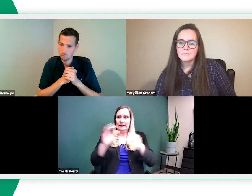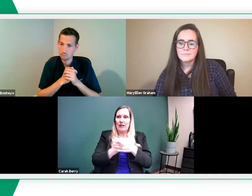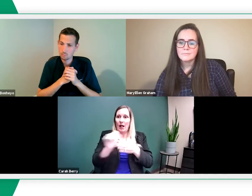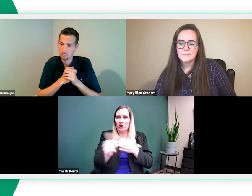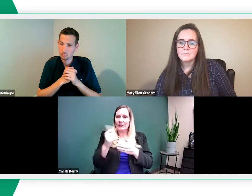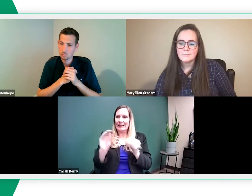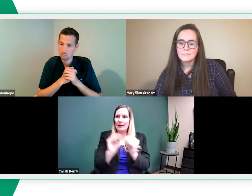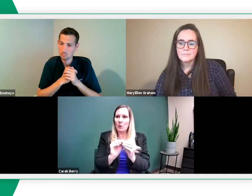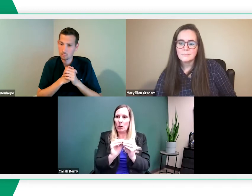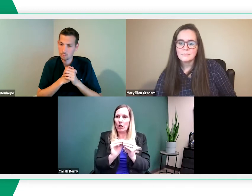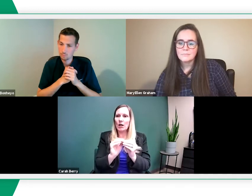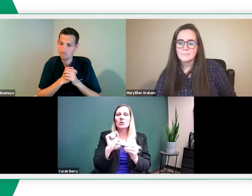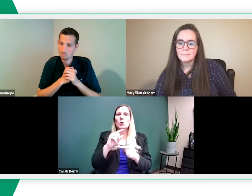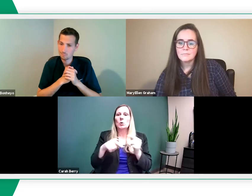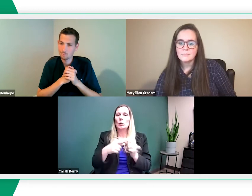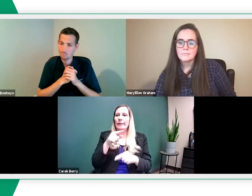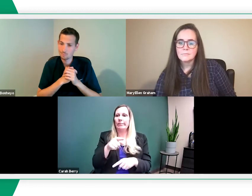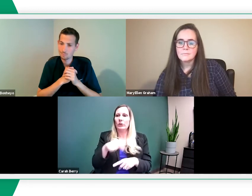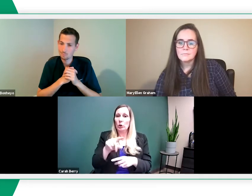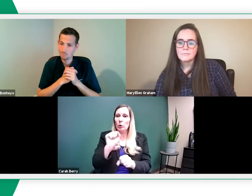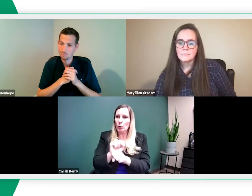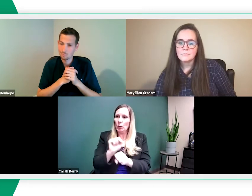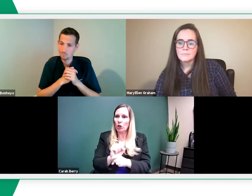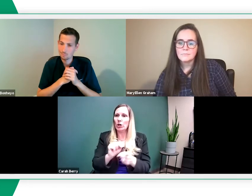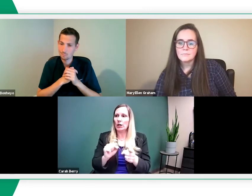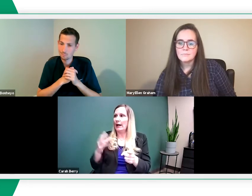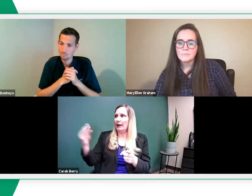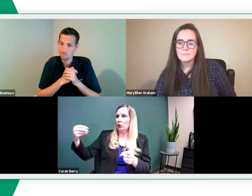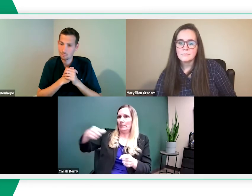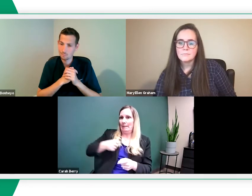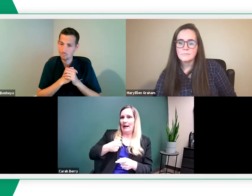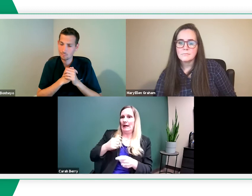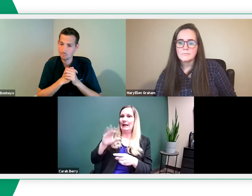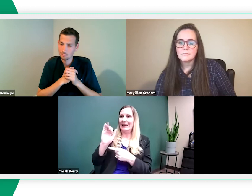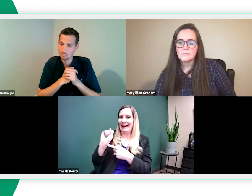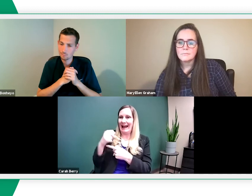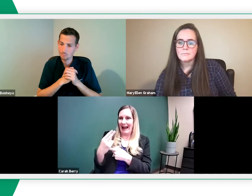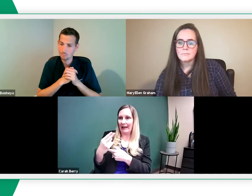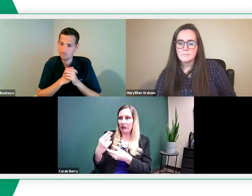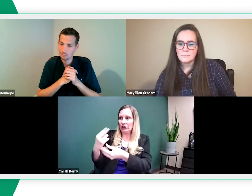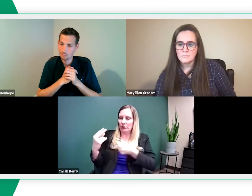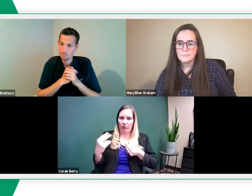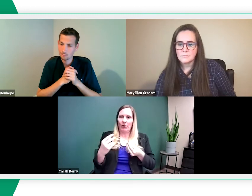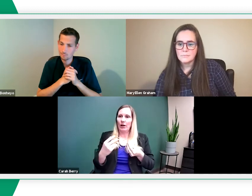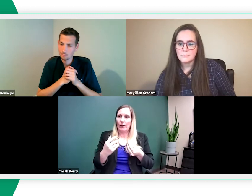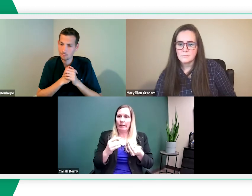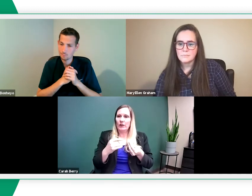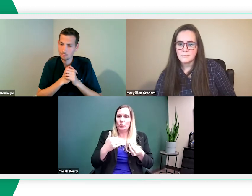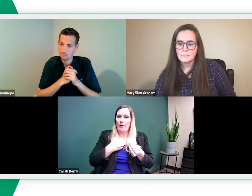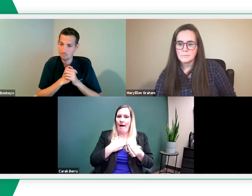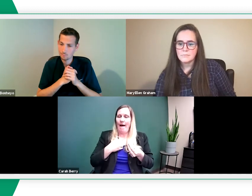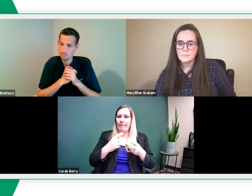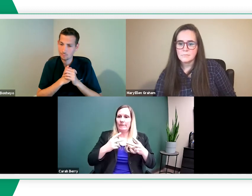actual cash like paper bills. They don't use that anymore. So when they work and they're getting paid